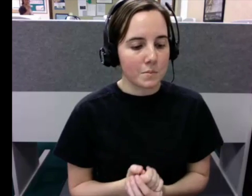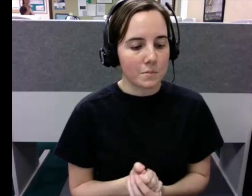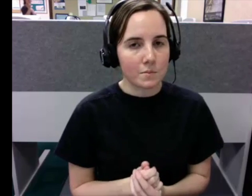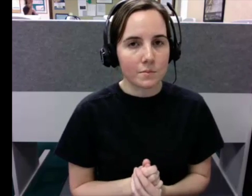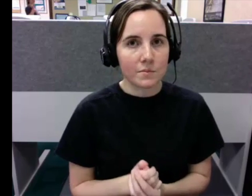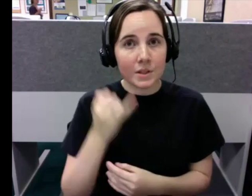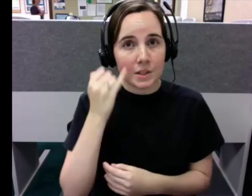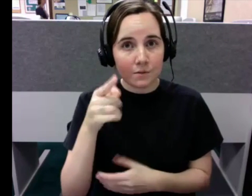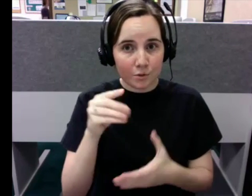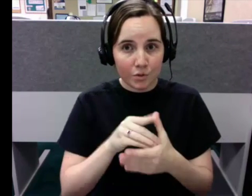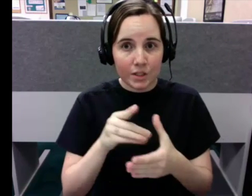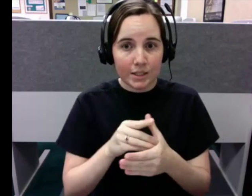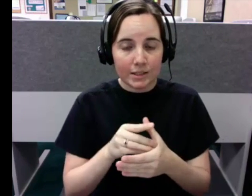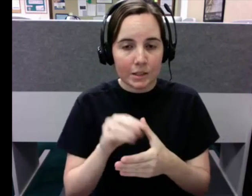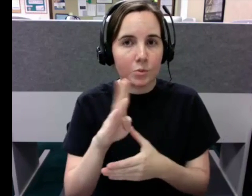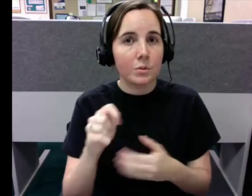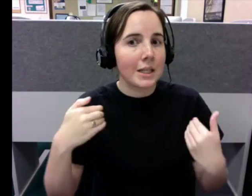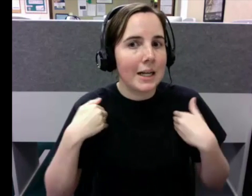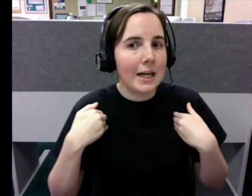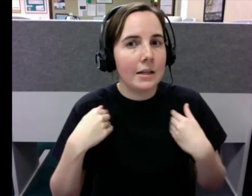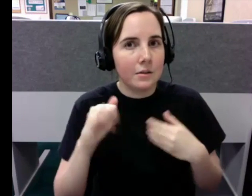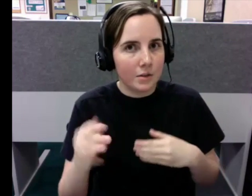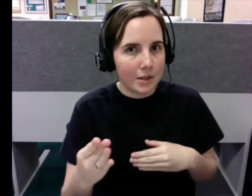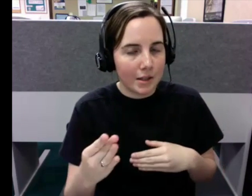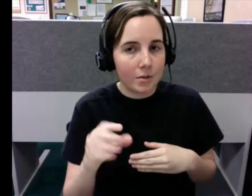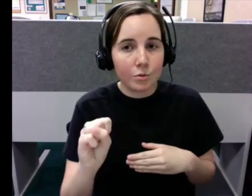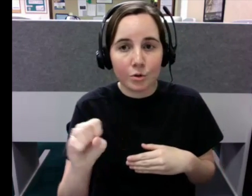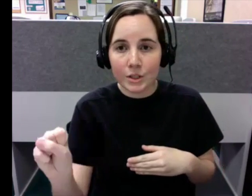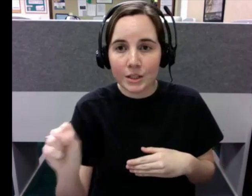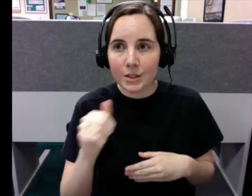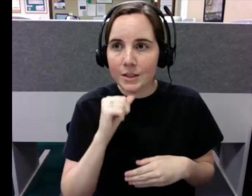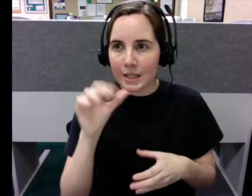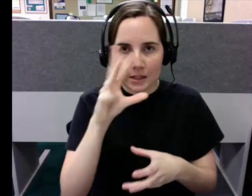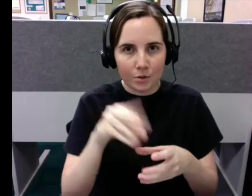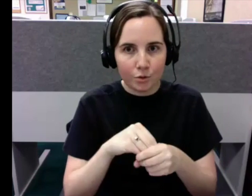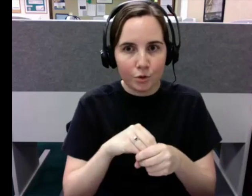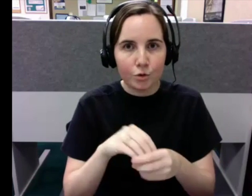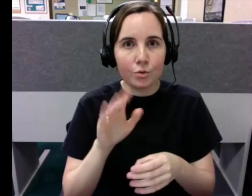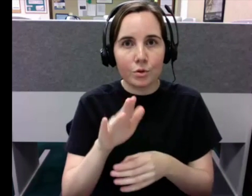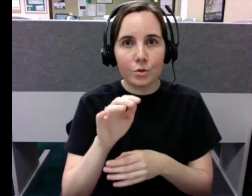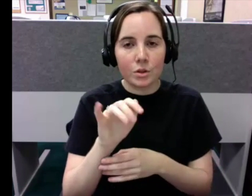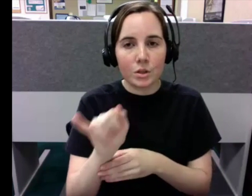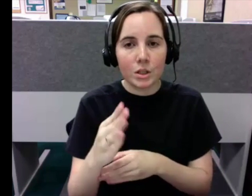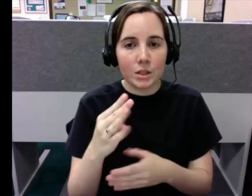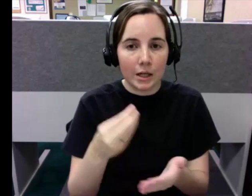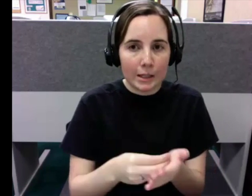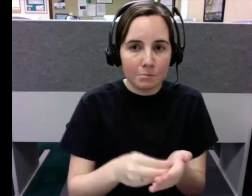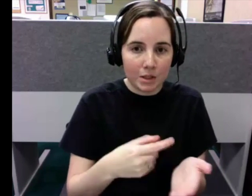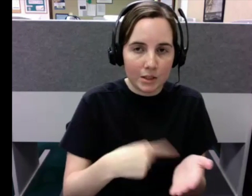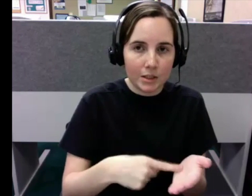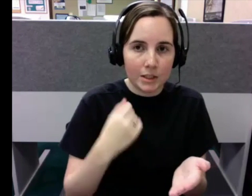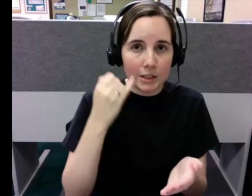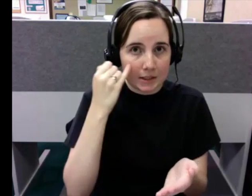If you're disabled but working, Social Security does not count wages you use to pay for items or services that help you to work.